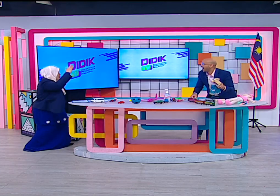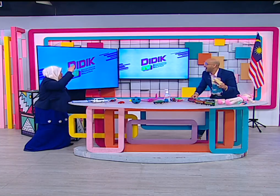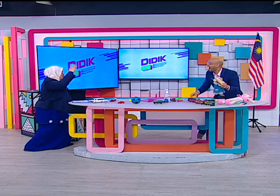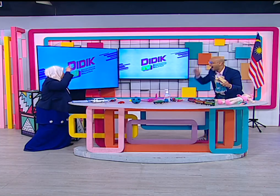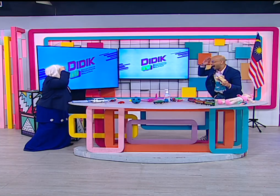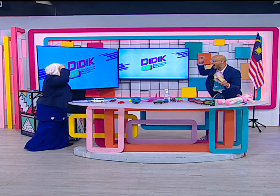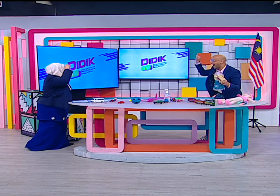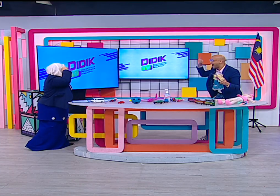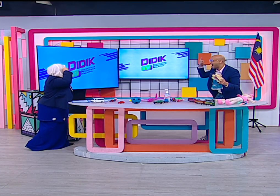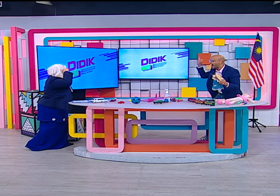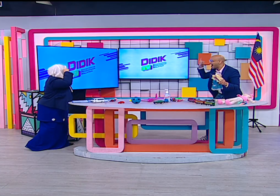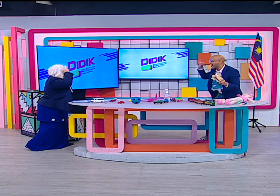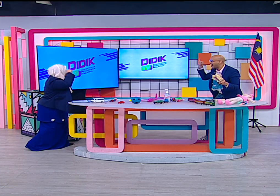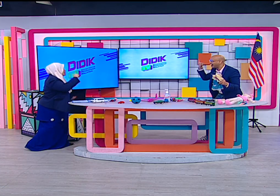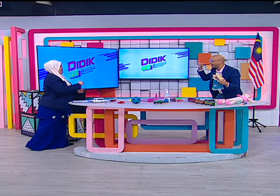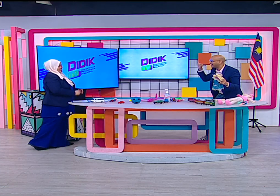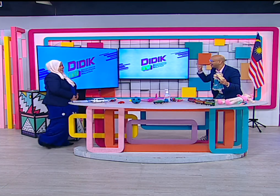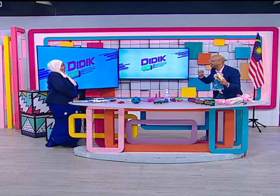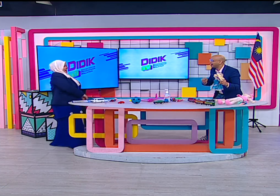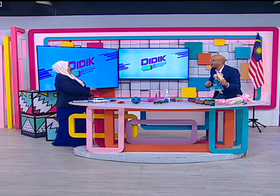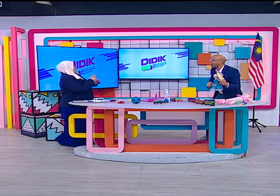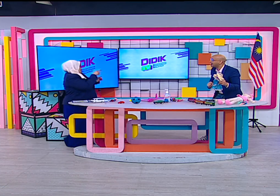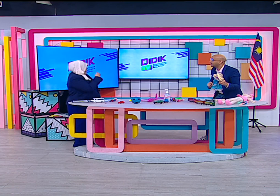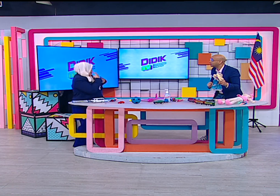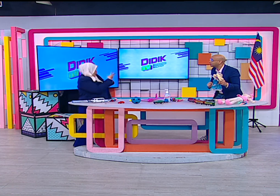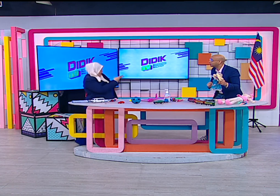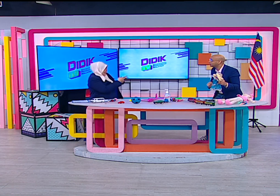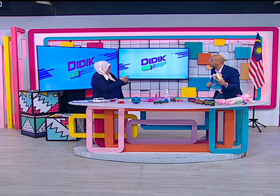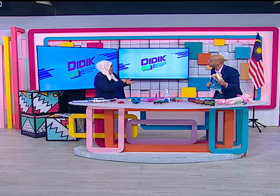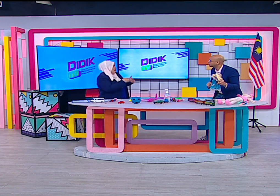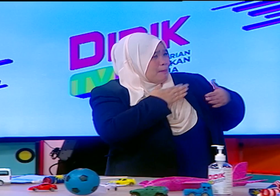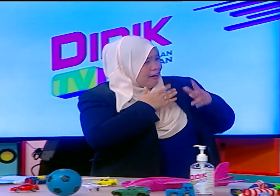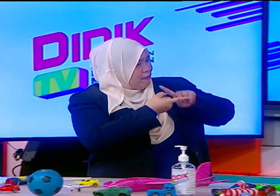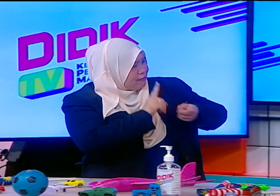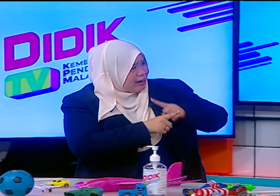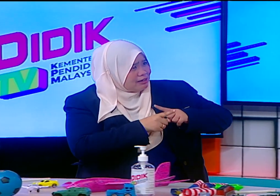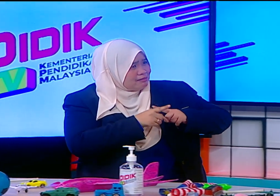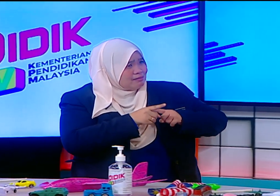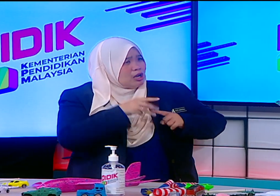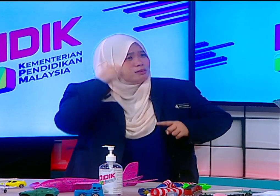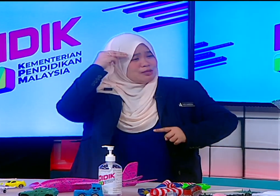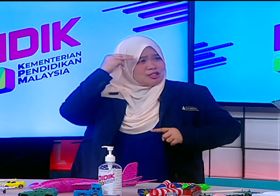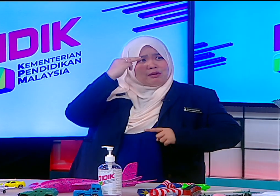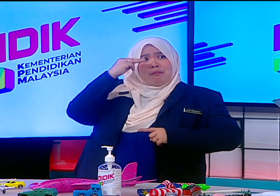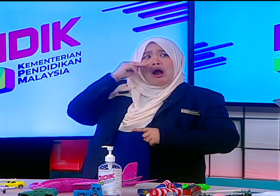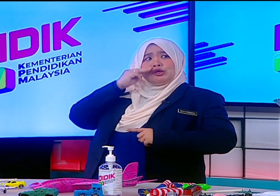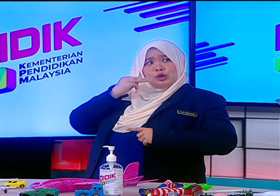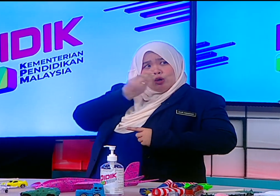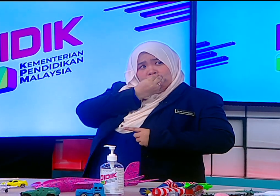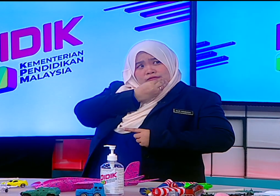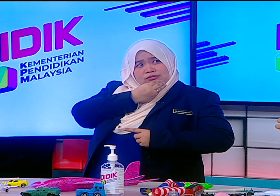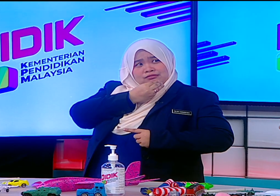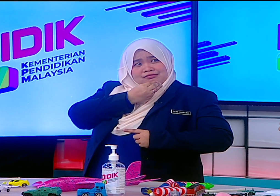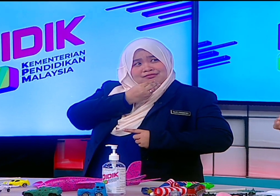Hello, Mr. Hi. Shy! Do you see my friend, Mr.